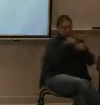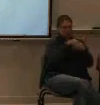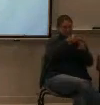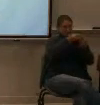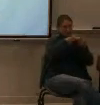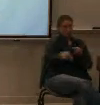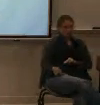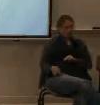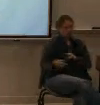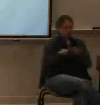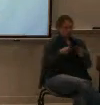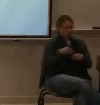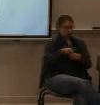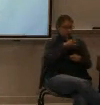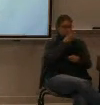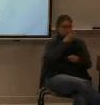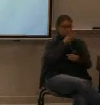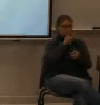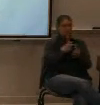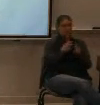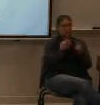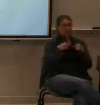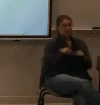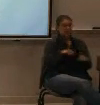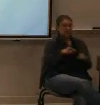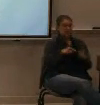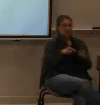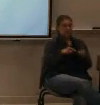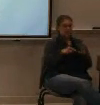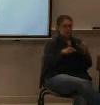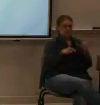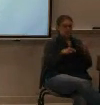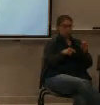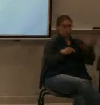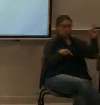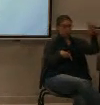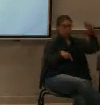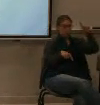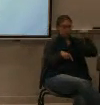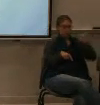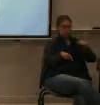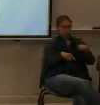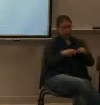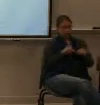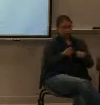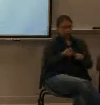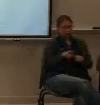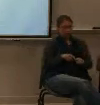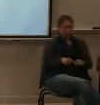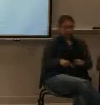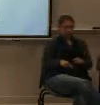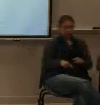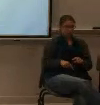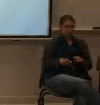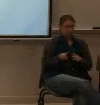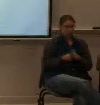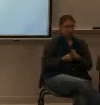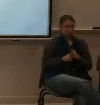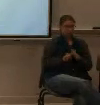concentrations drop, dissolved in the water, and then as the bloom goes down and the cells sink out, and they